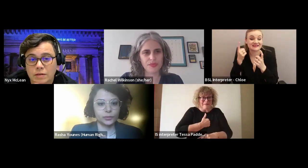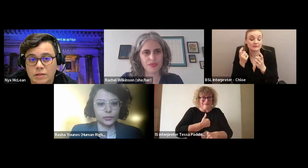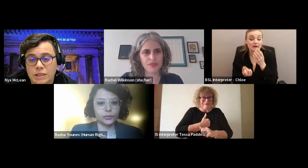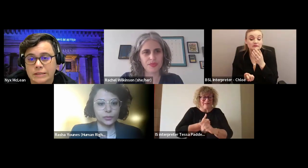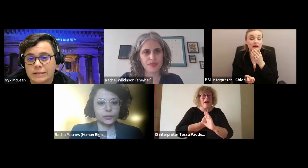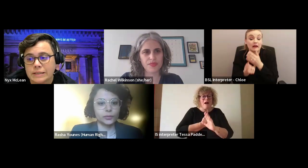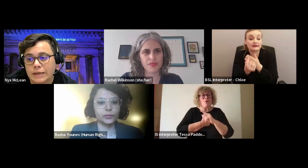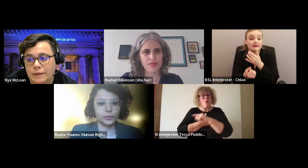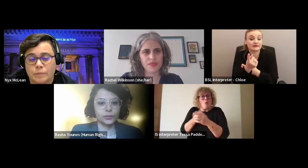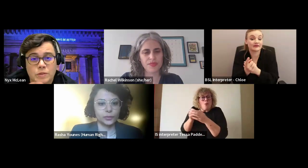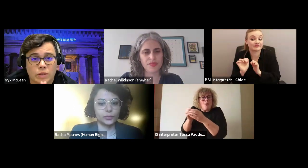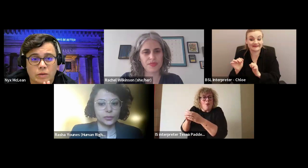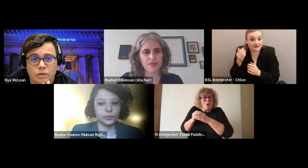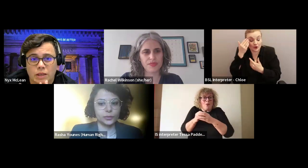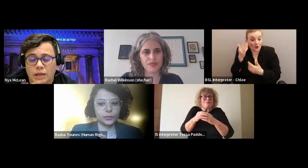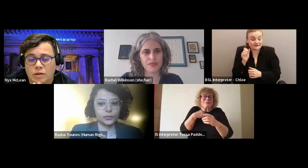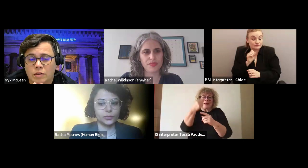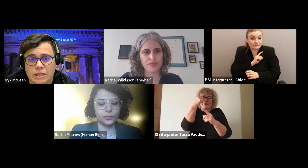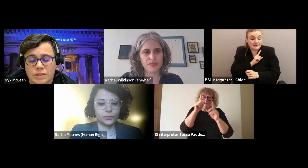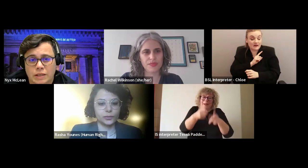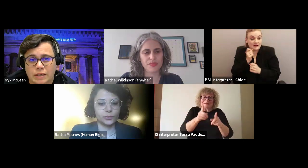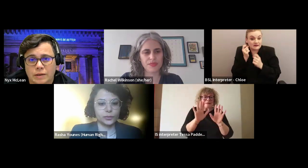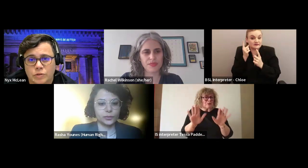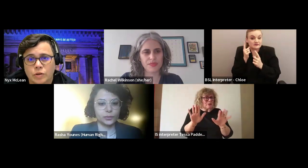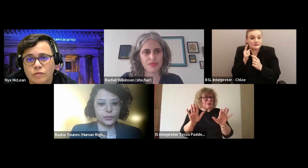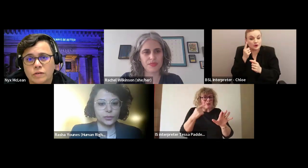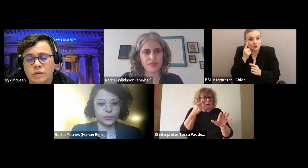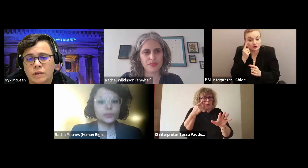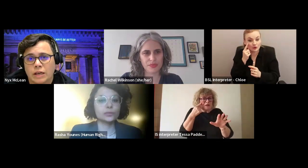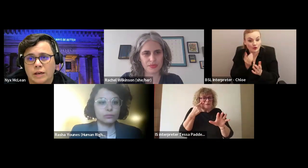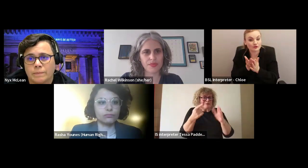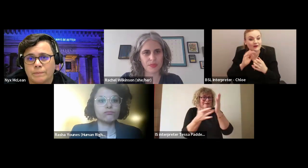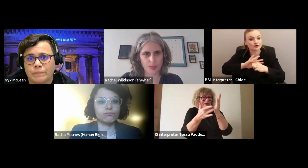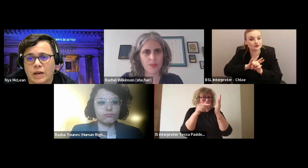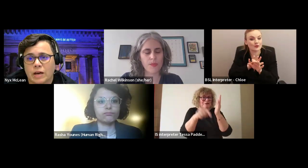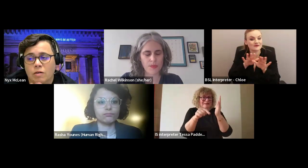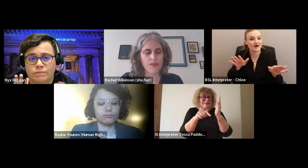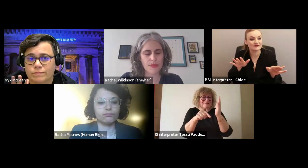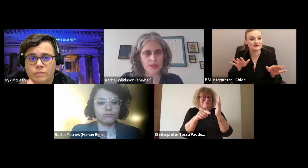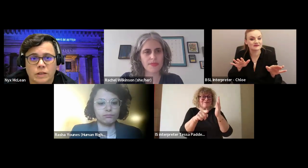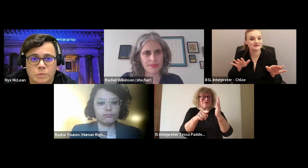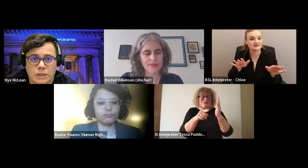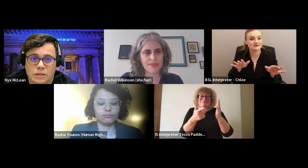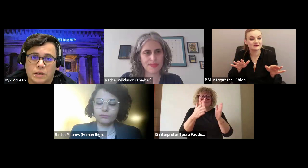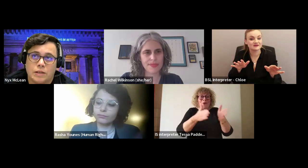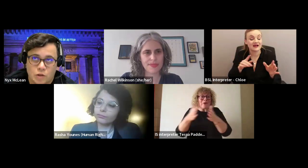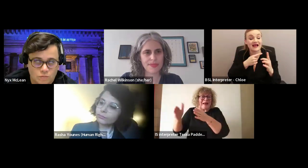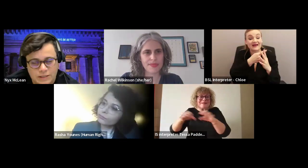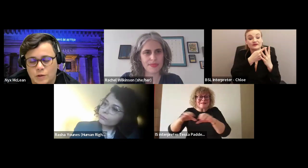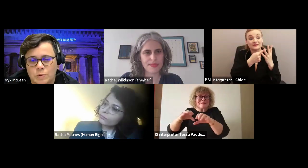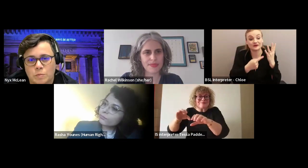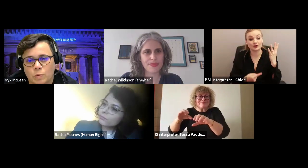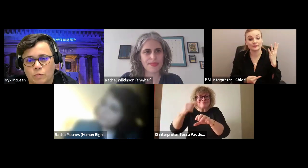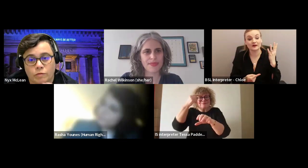that technology. We saw that with the contact tracing during COVID, how